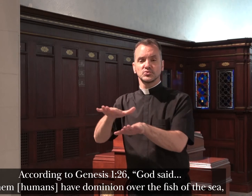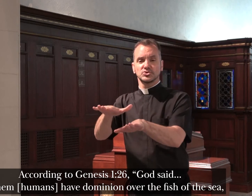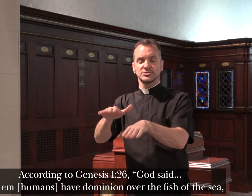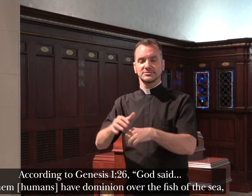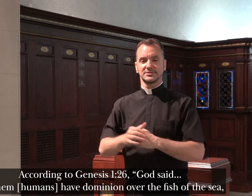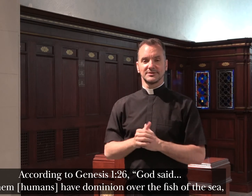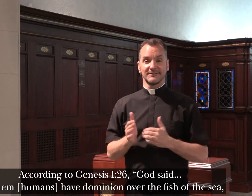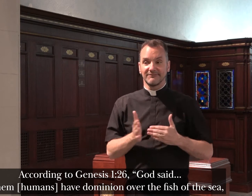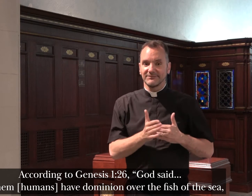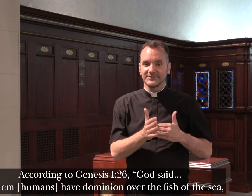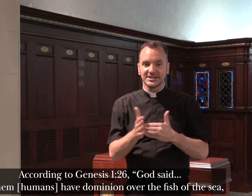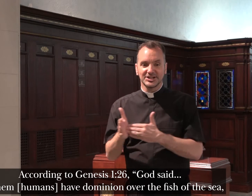over the